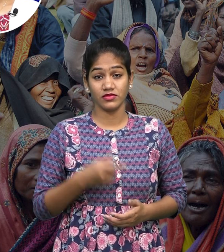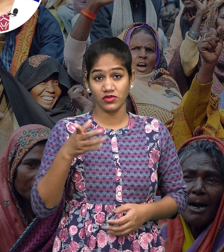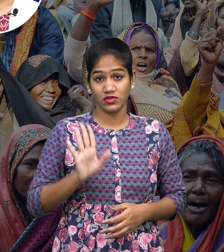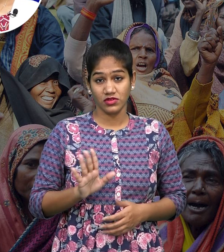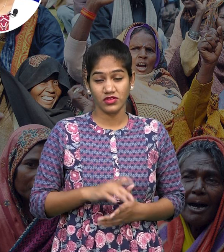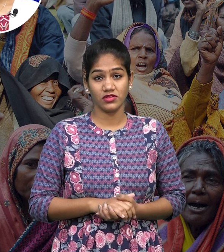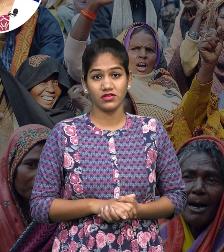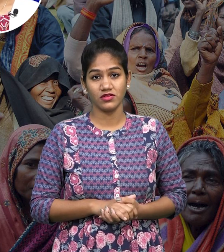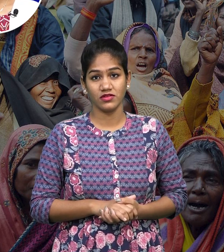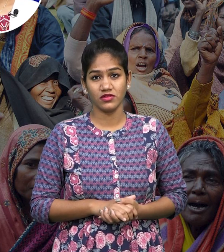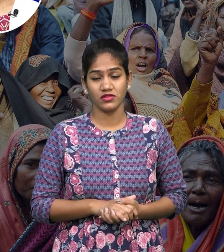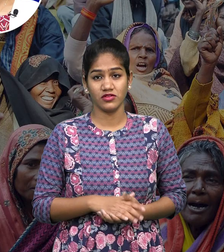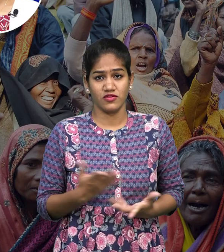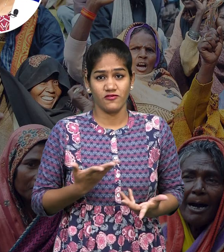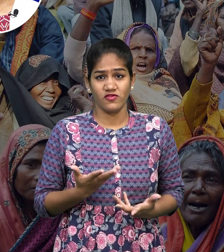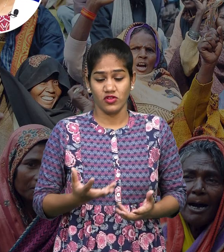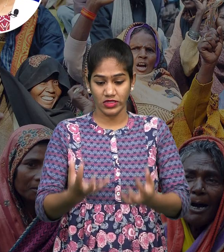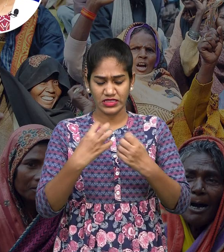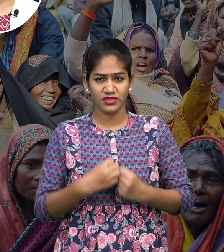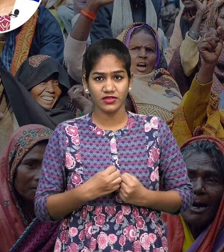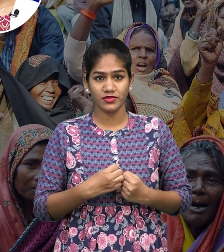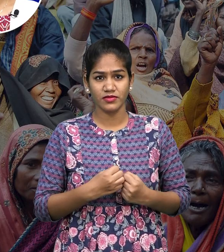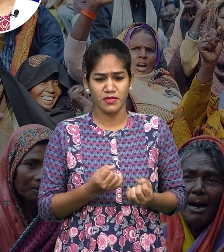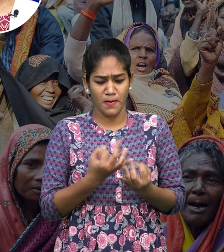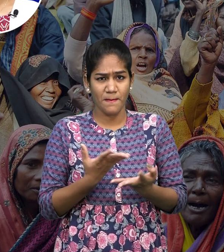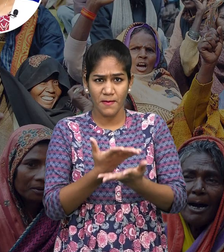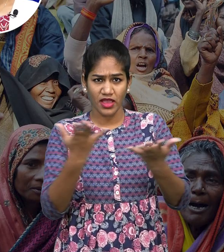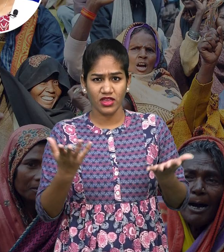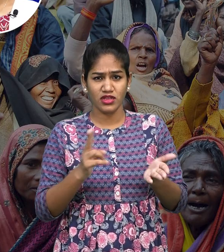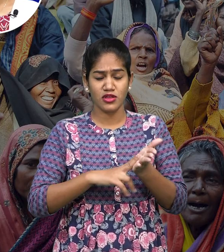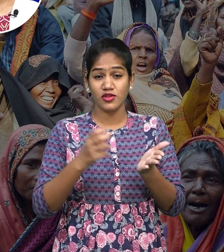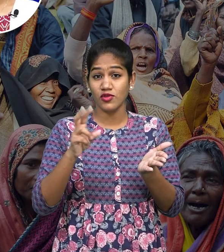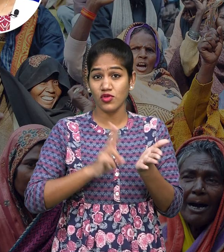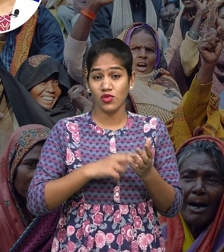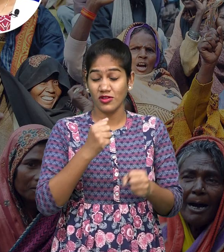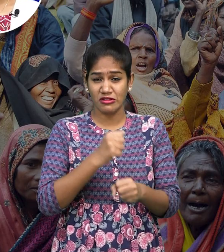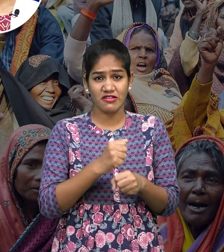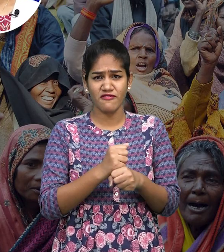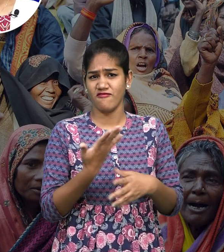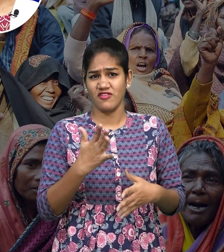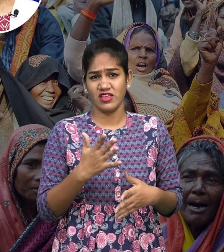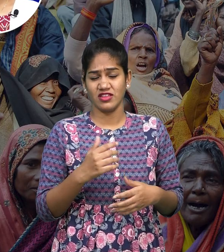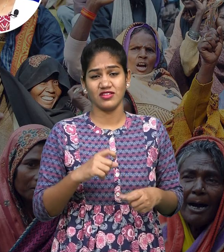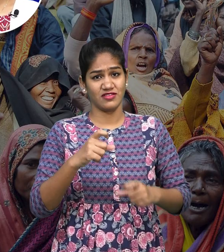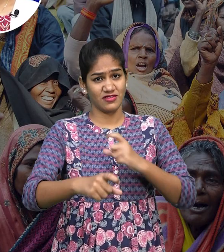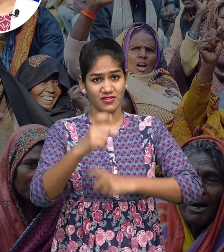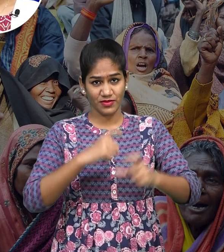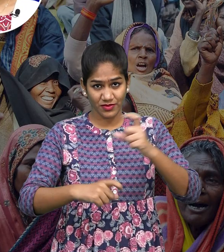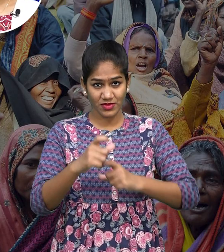Their cause was taken up by many non-governmental agencies,